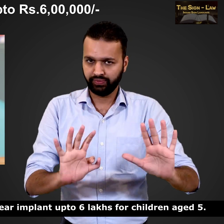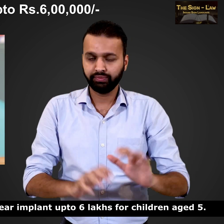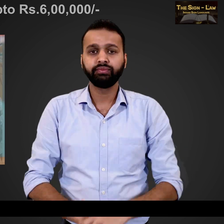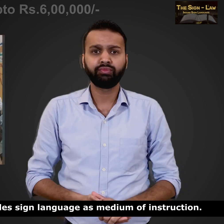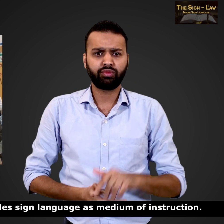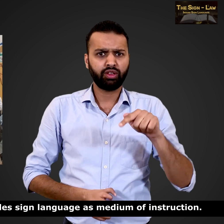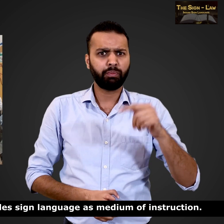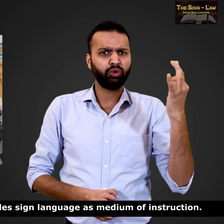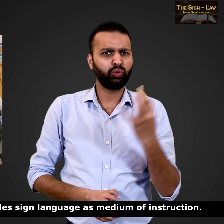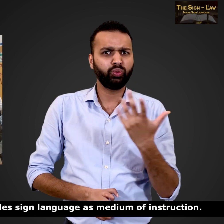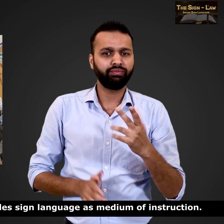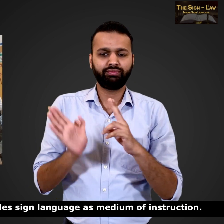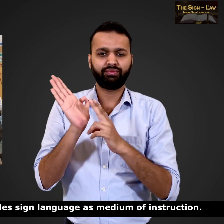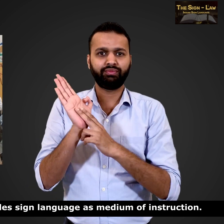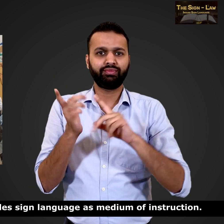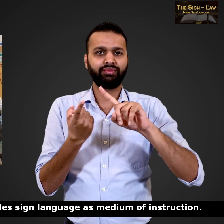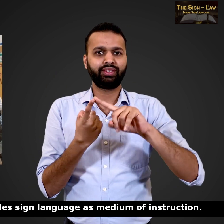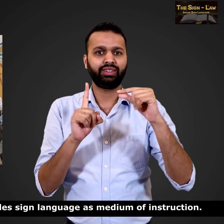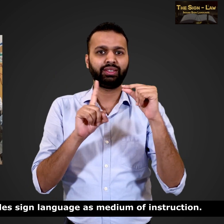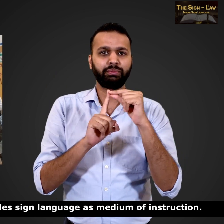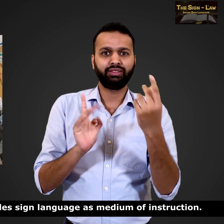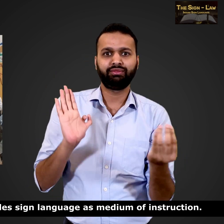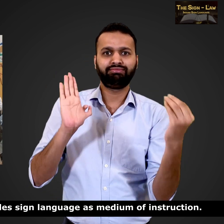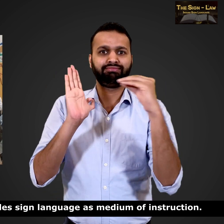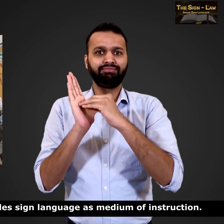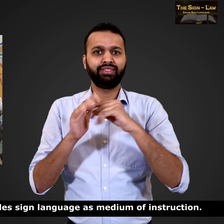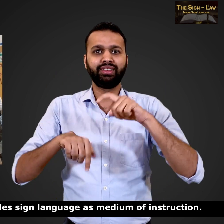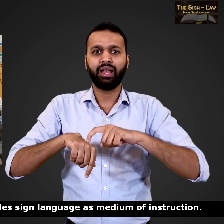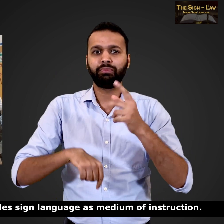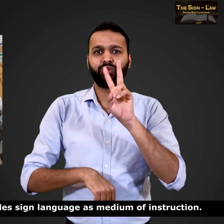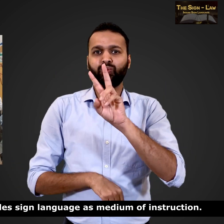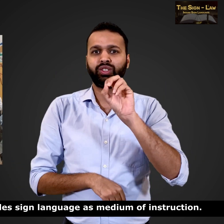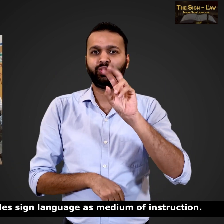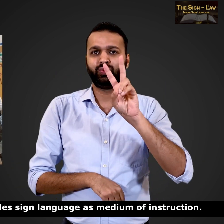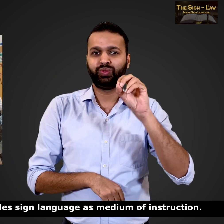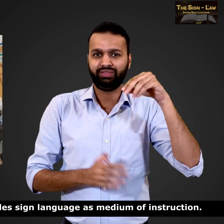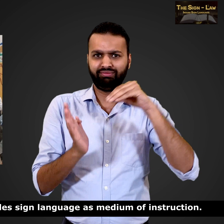The 2020 education policy also includes sign language as medium of instruction.